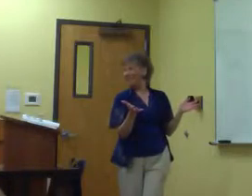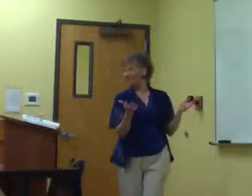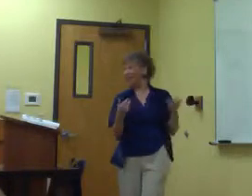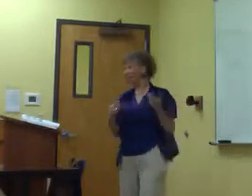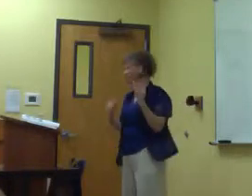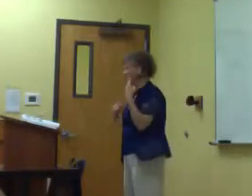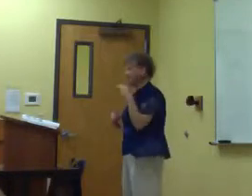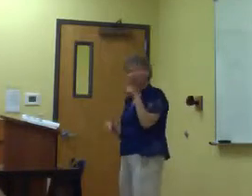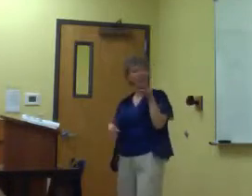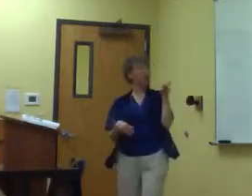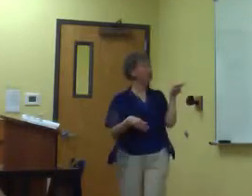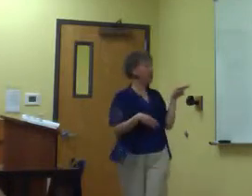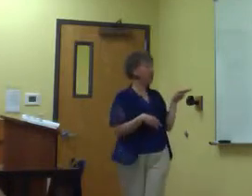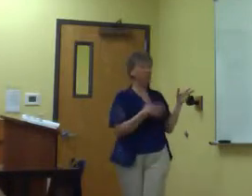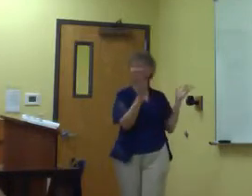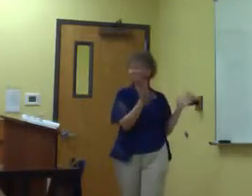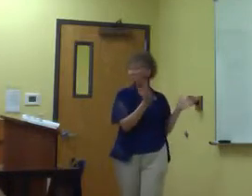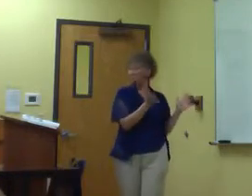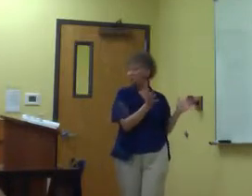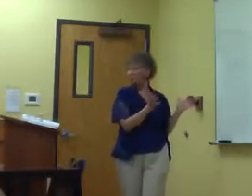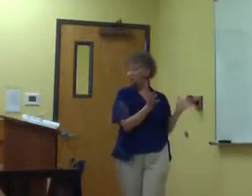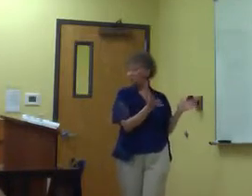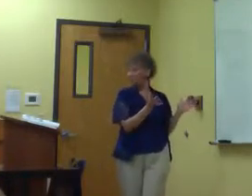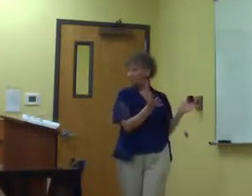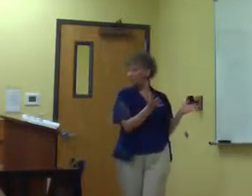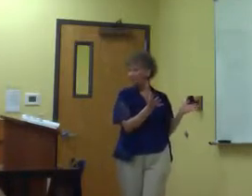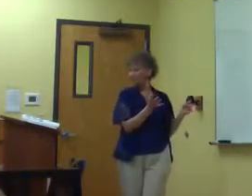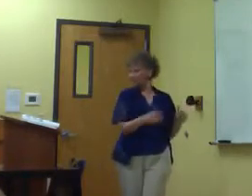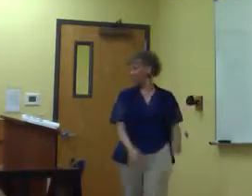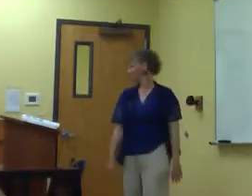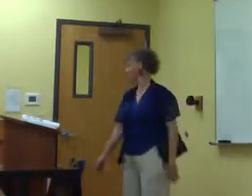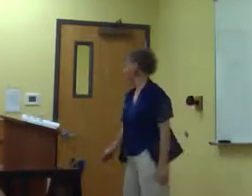right, she's kind of turned around, chatting, right?